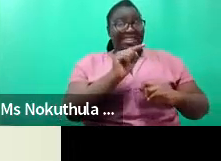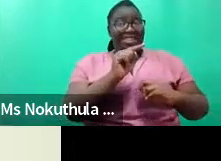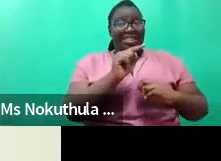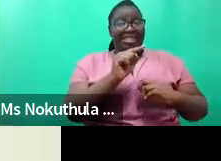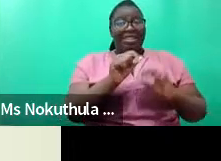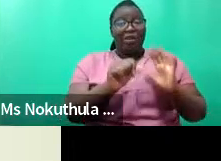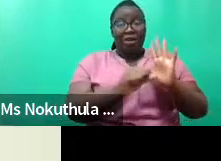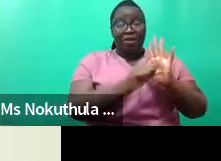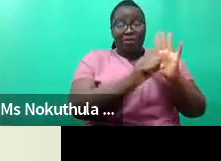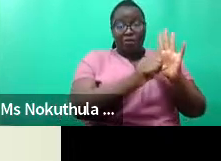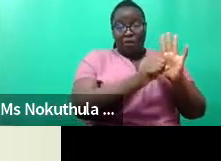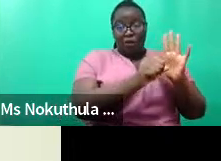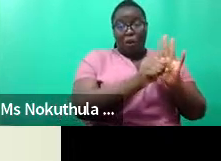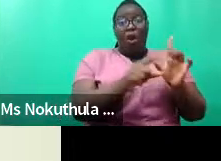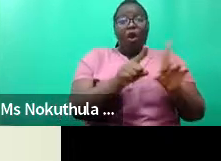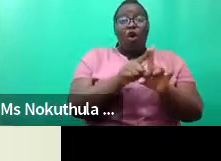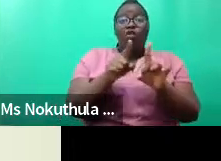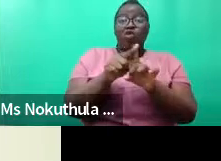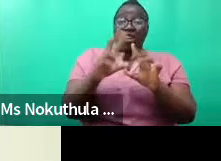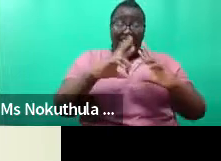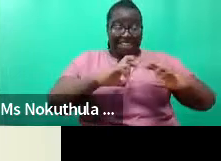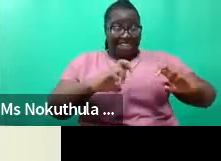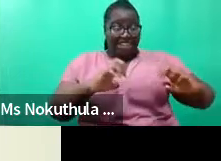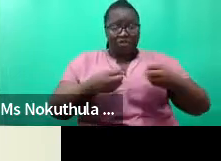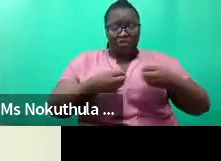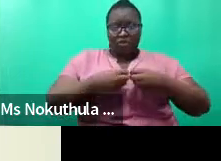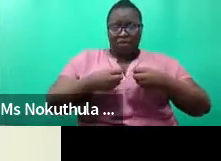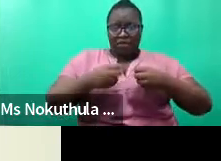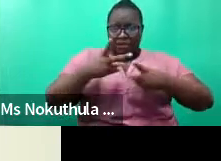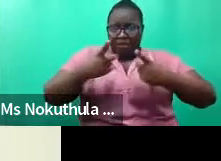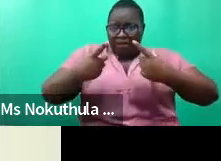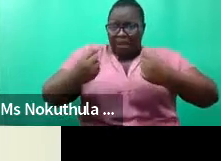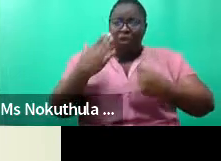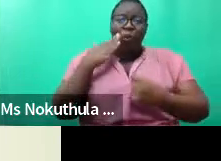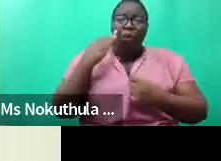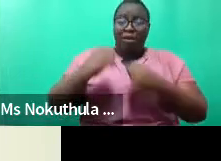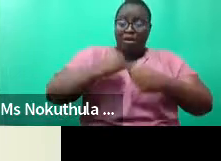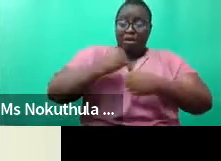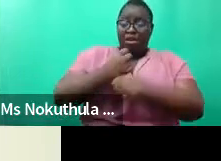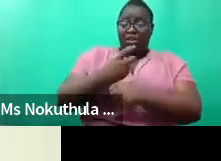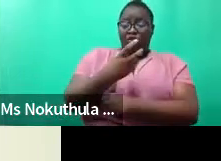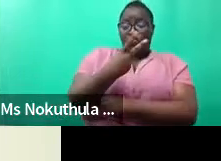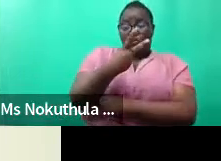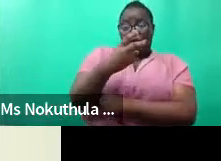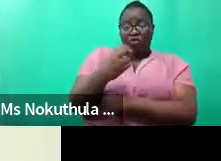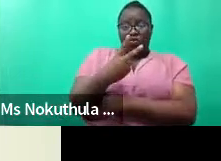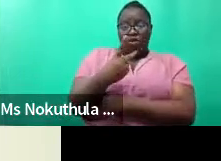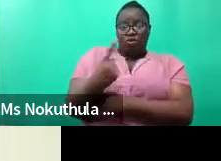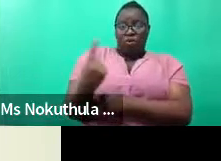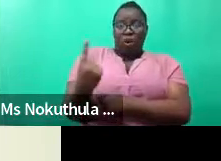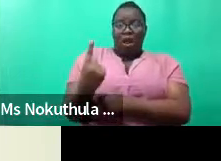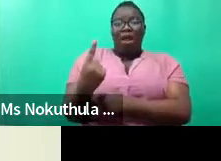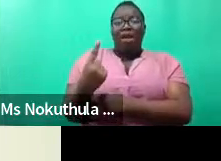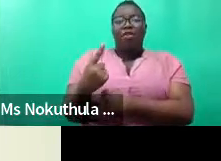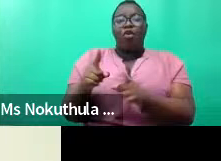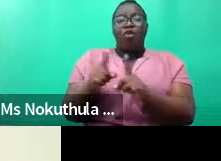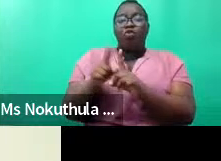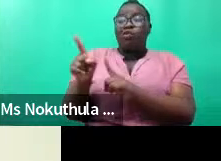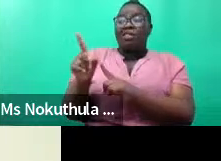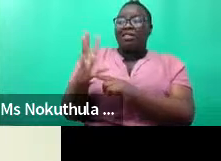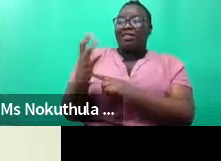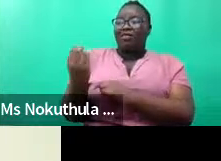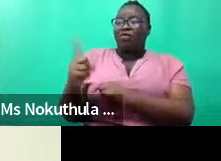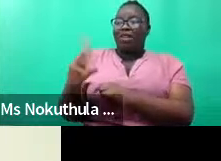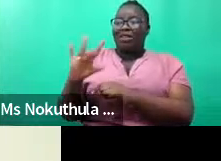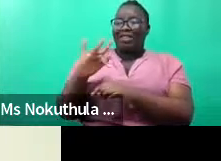in 2021, was found necessary on account of the unprecedented need to digitize